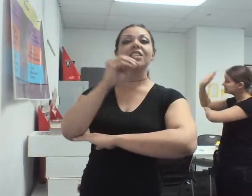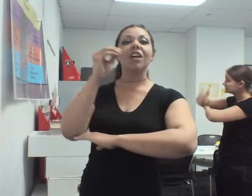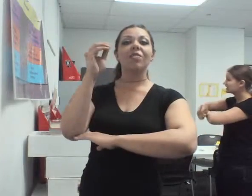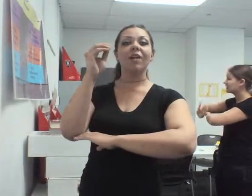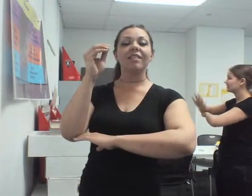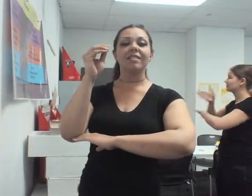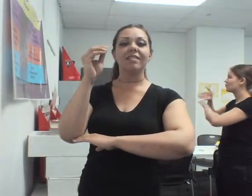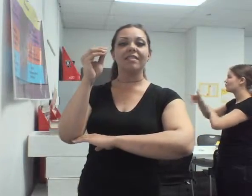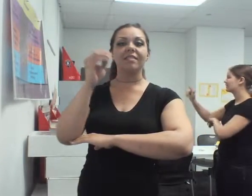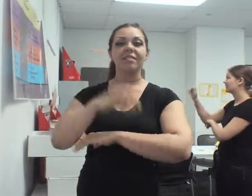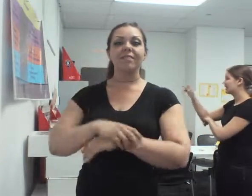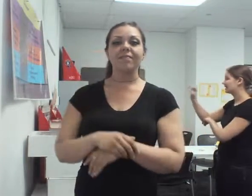Great. Something else.